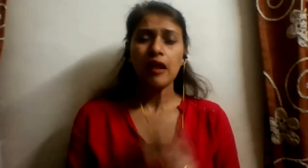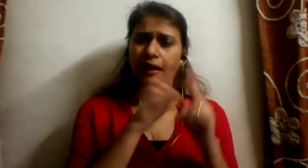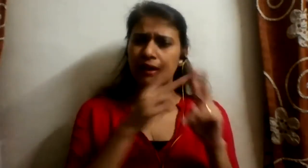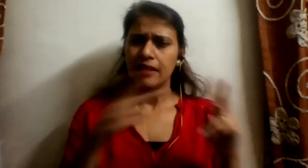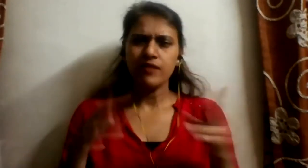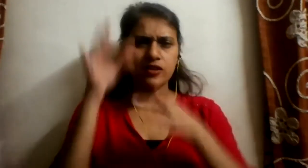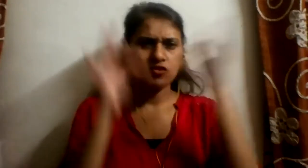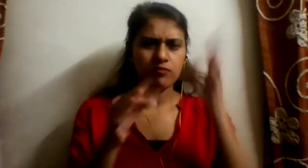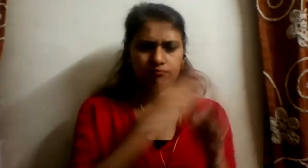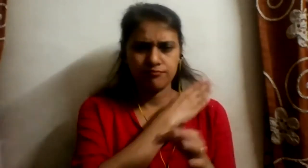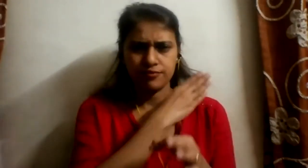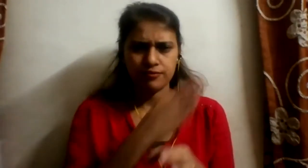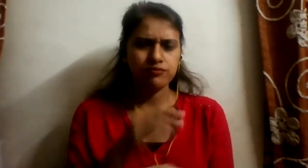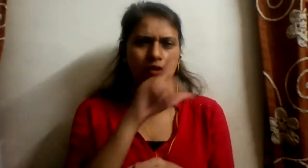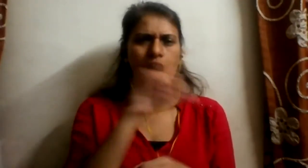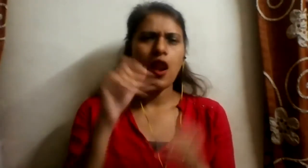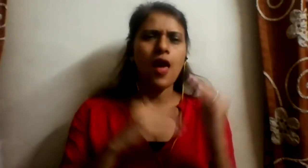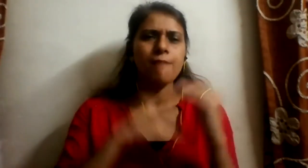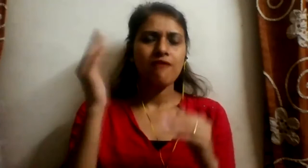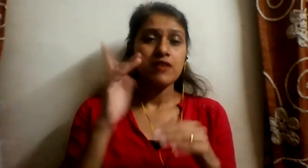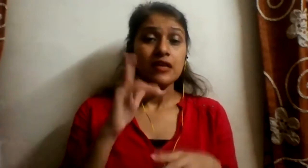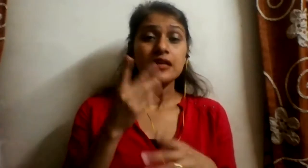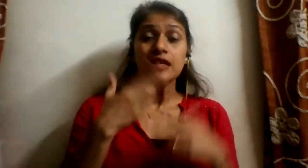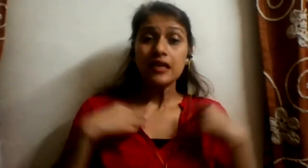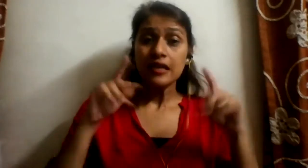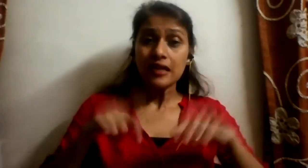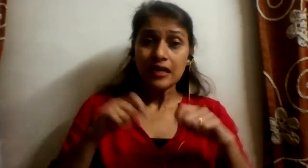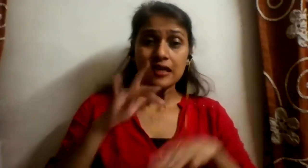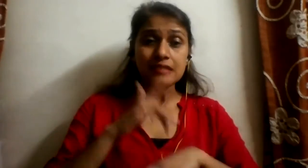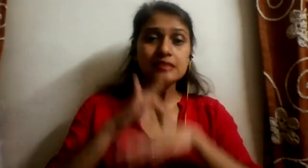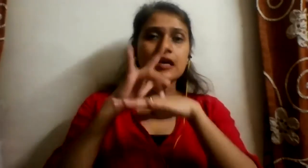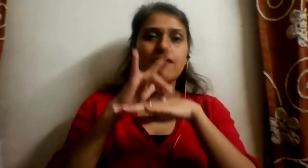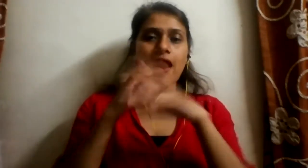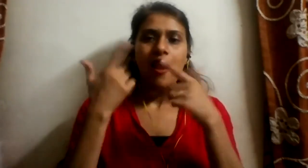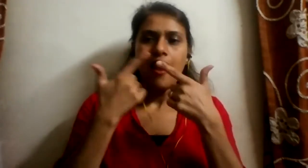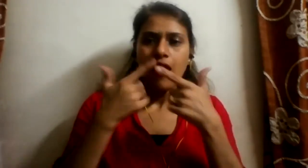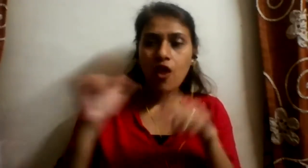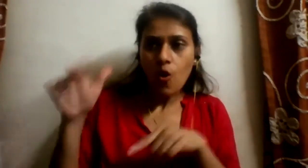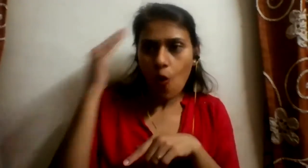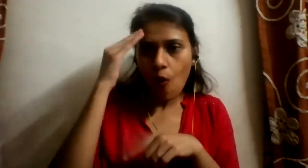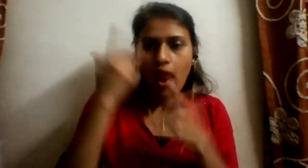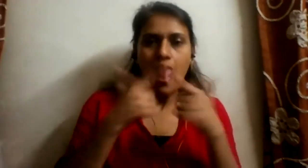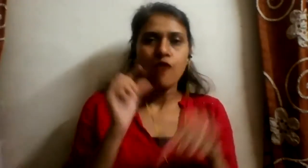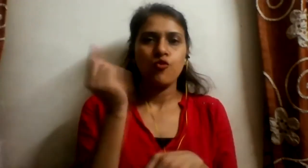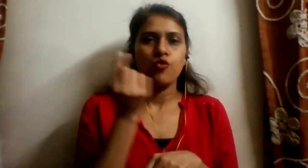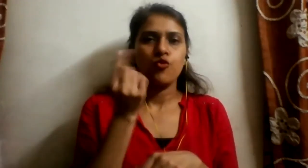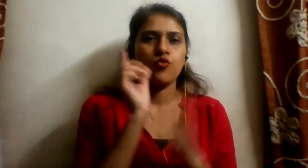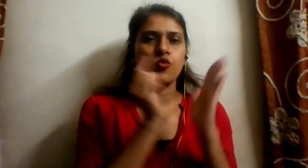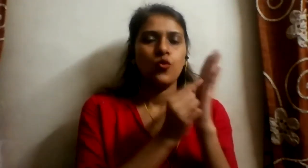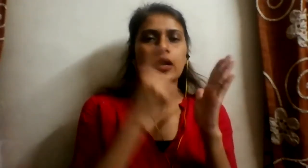at how a sensitive judge uses a right-based language, and people who are not exposed to it, they